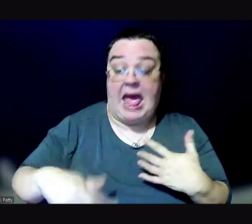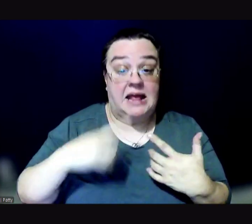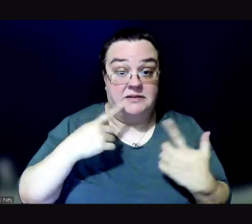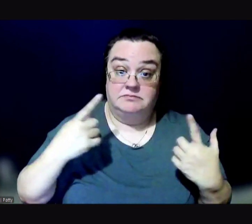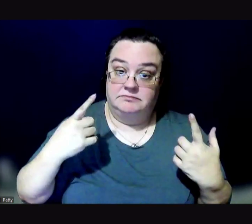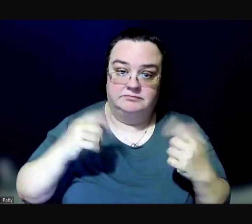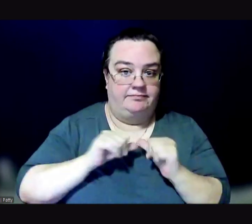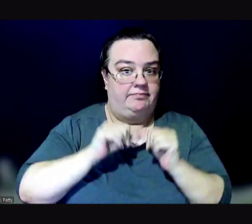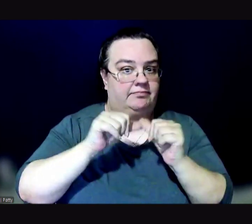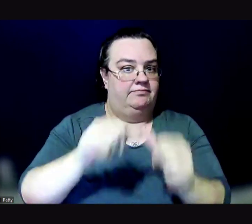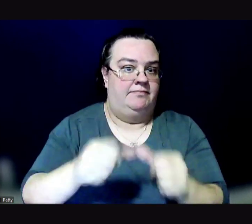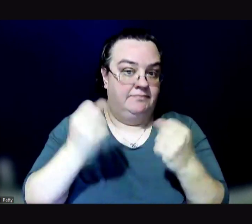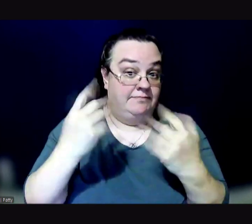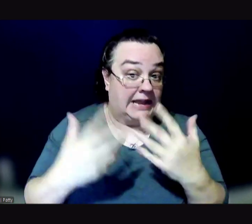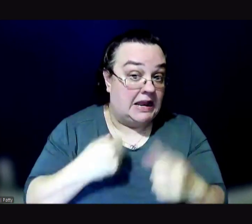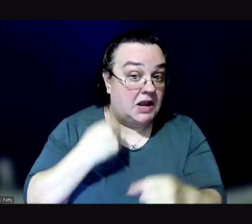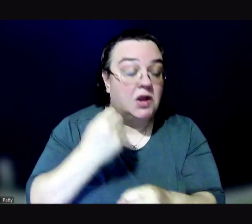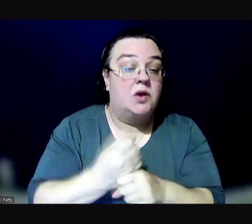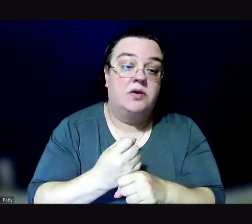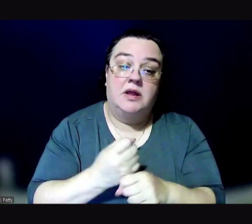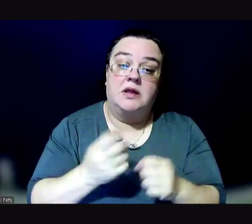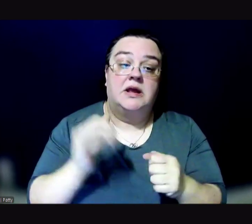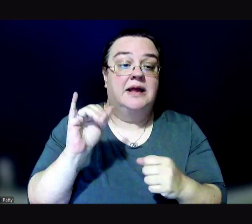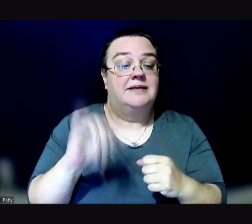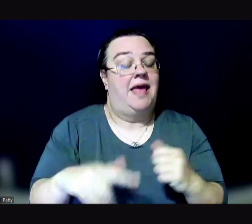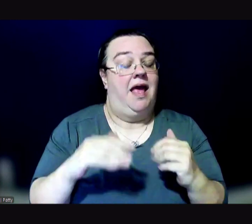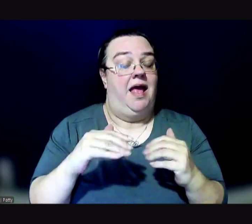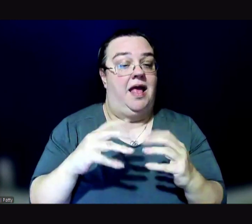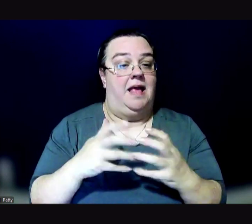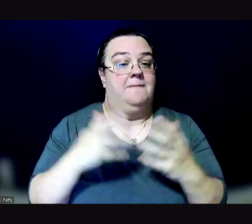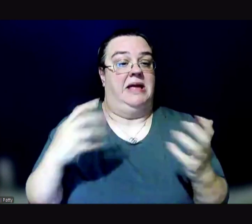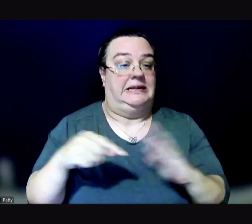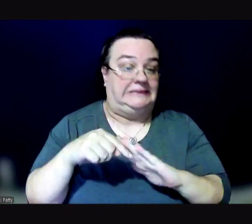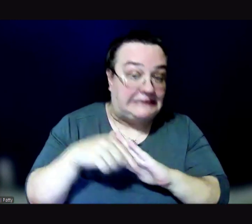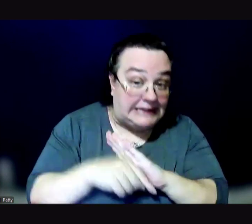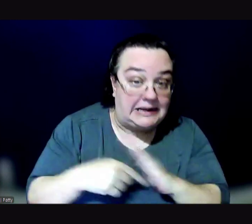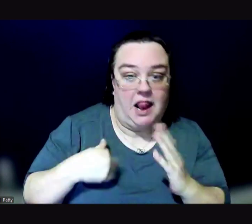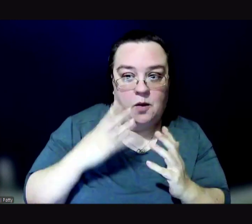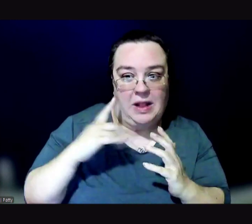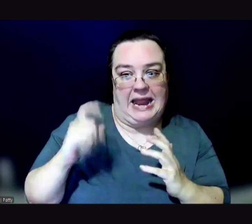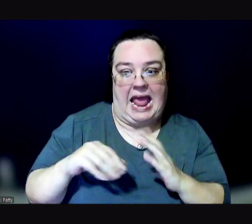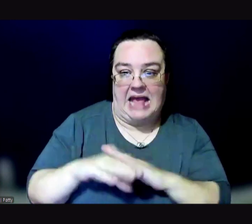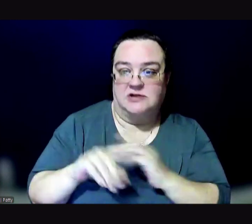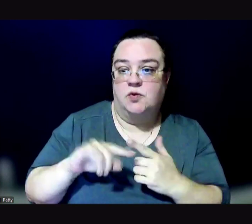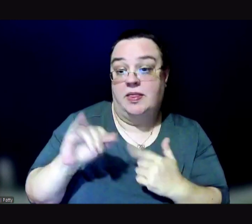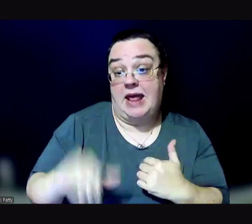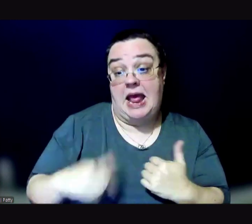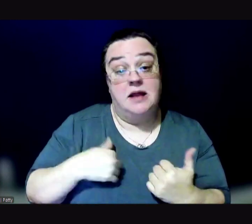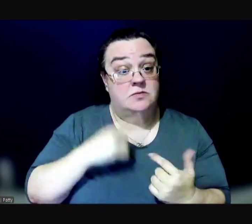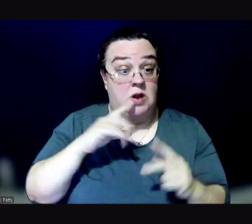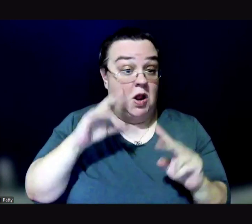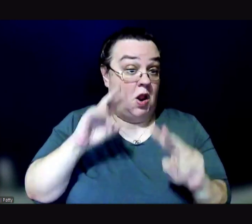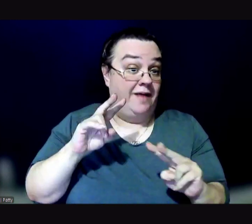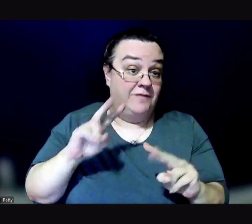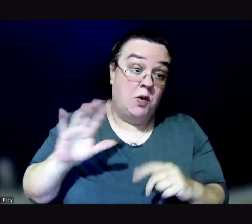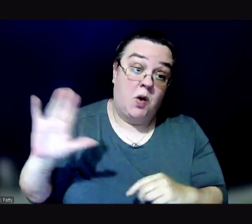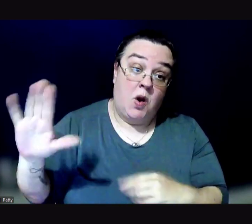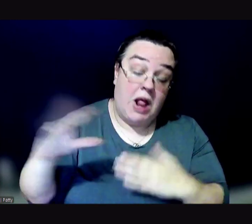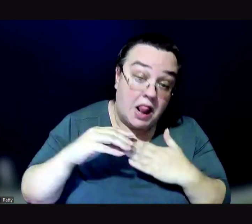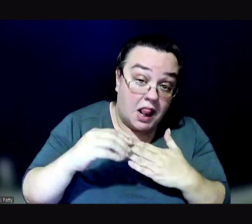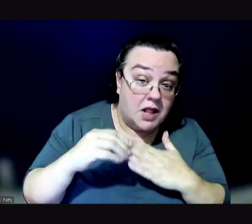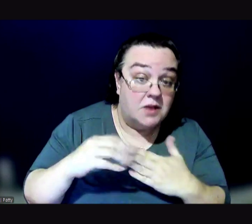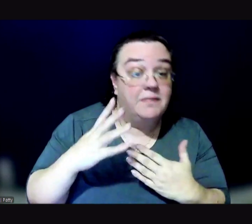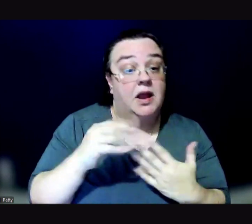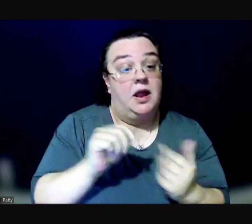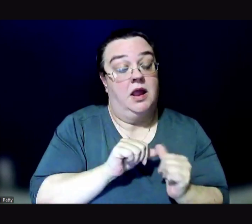years and have a level of detail that I will need access to. And I look forward to her leadership and the continued